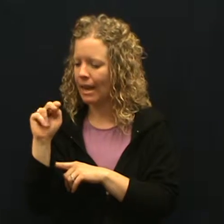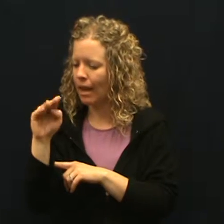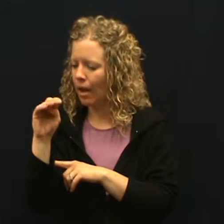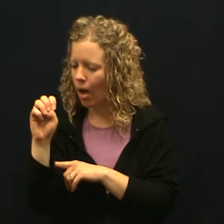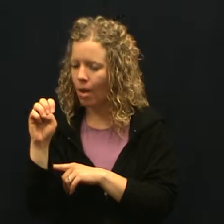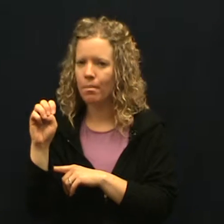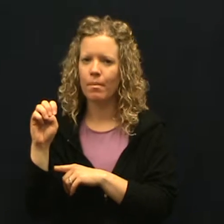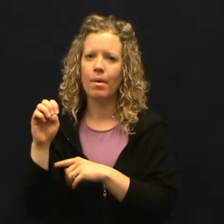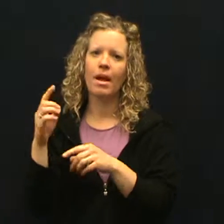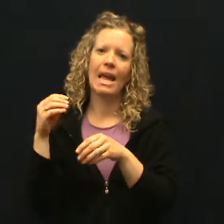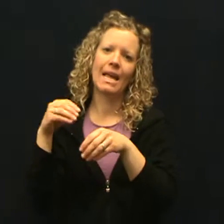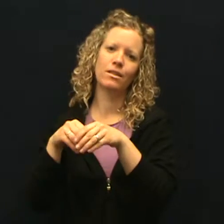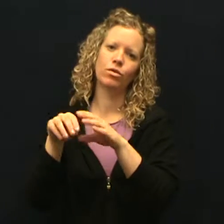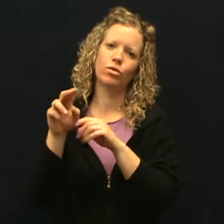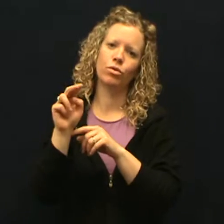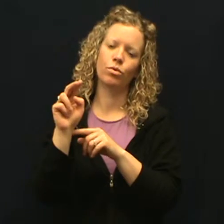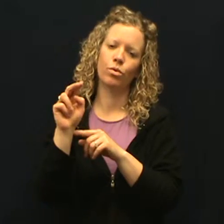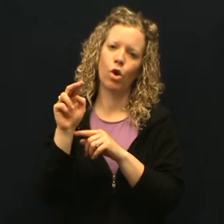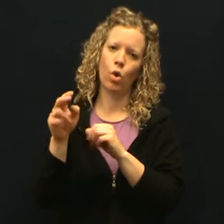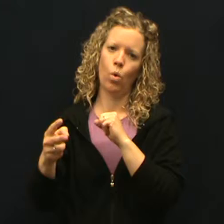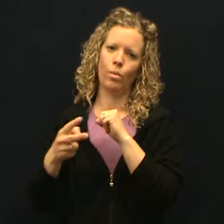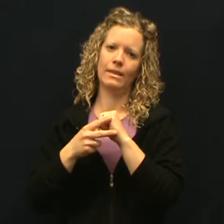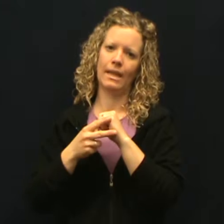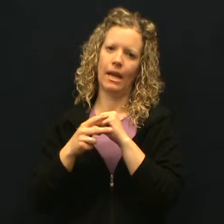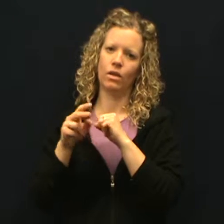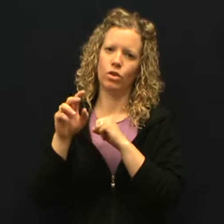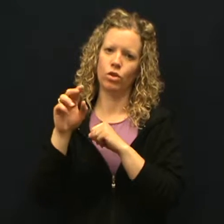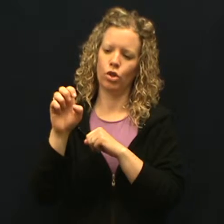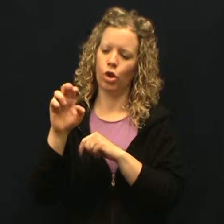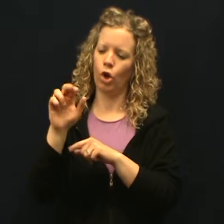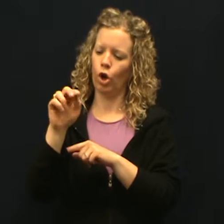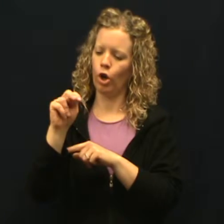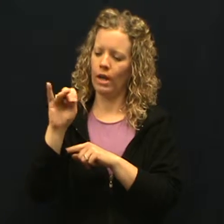Retained earnings is part of stockholders' equity. So that's where